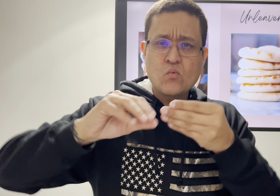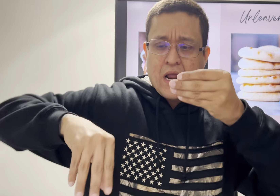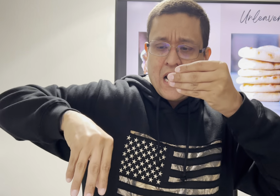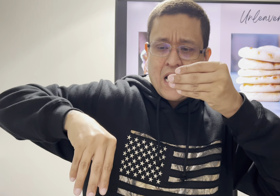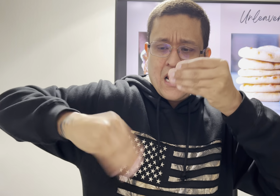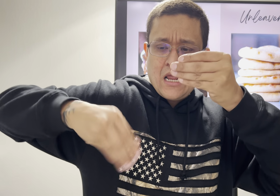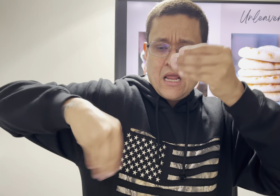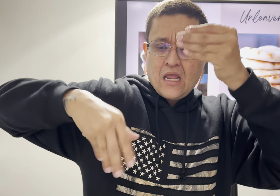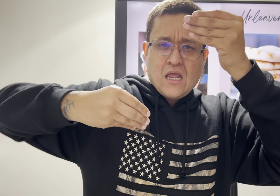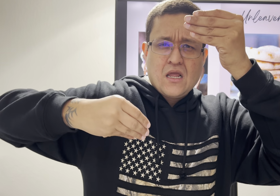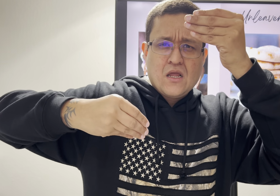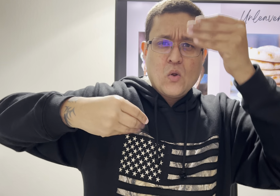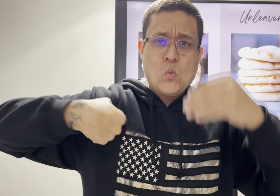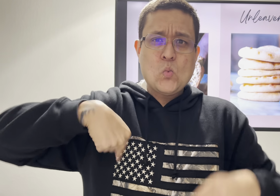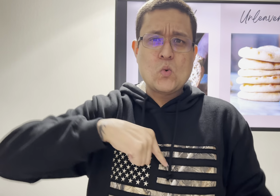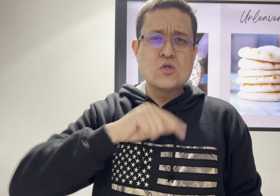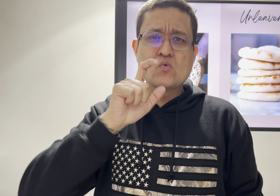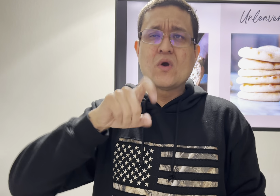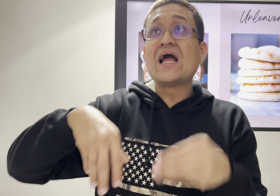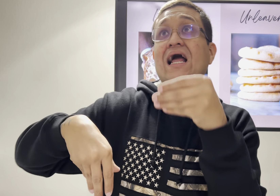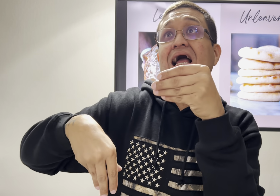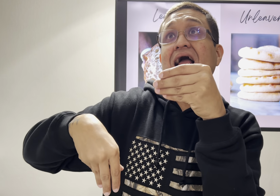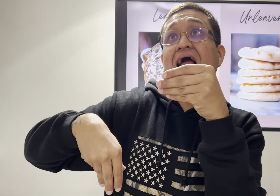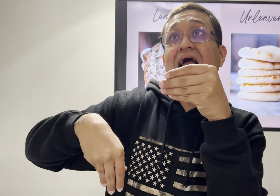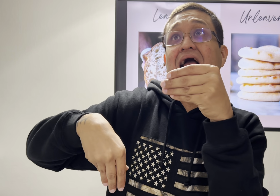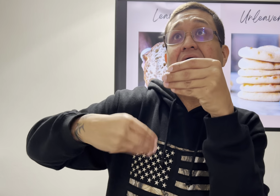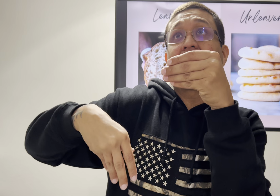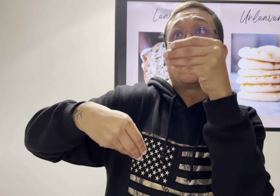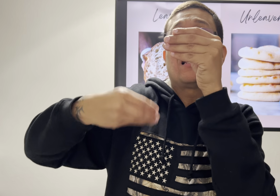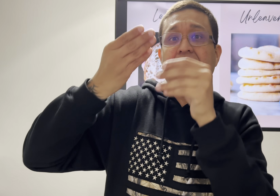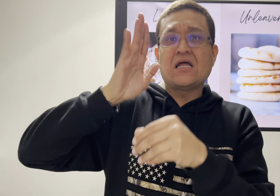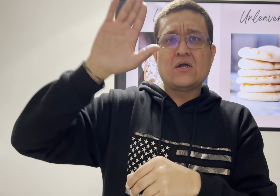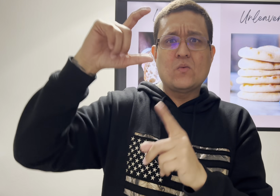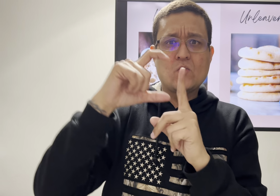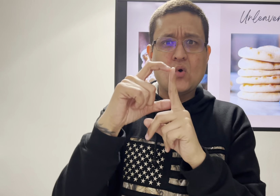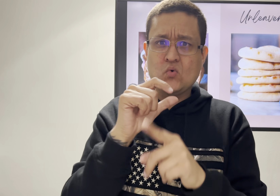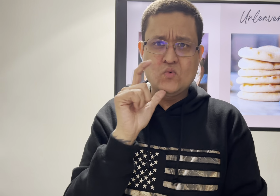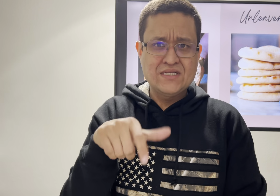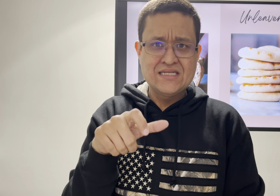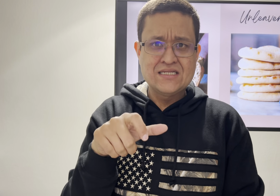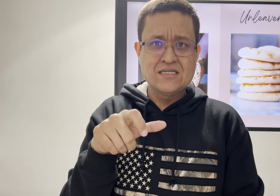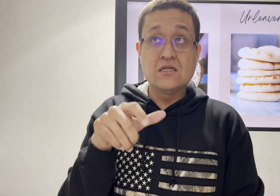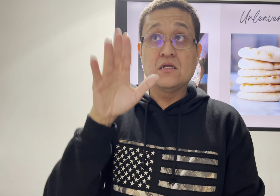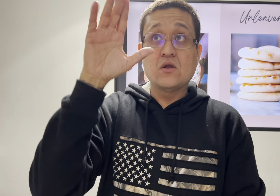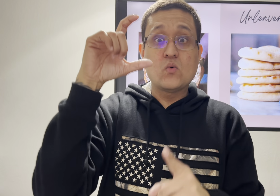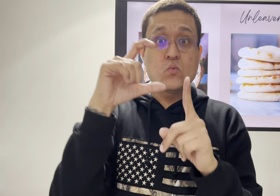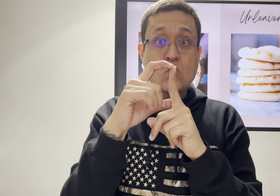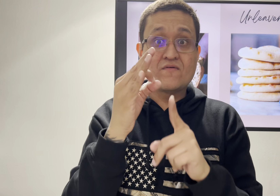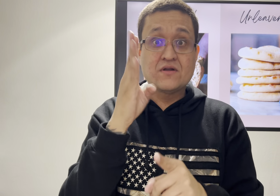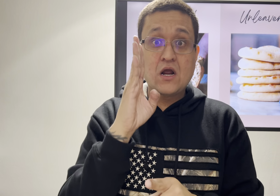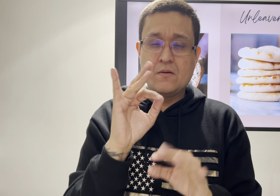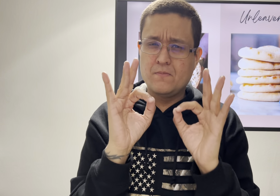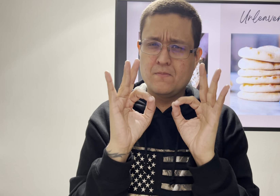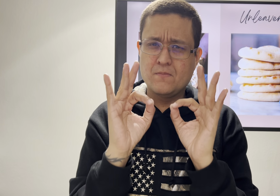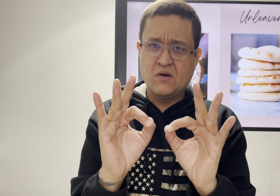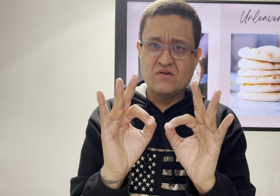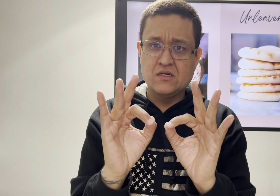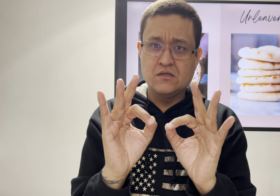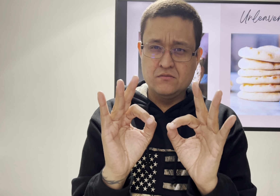So the unleavened is with nothing added, no sin added. Same as the Word of God. It's